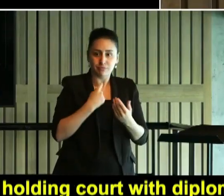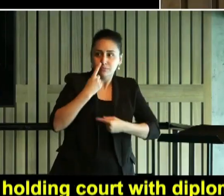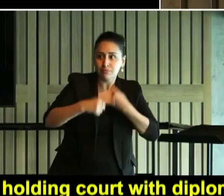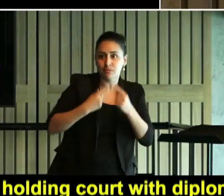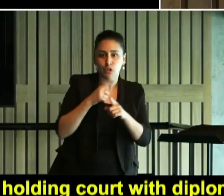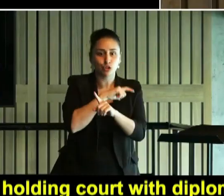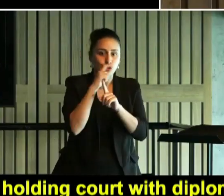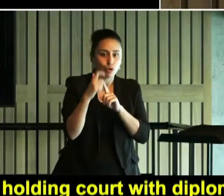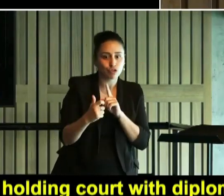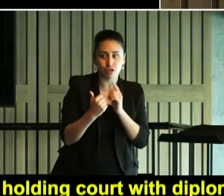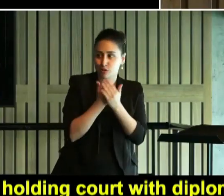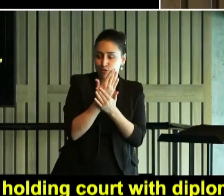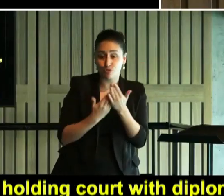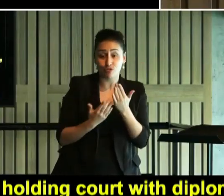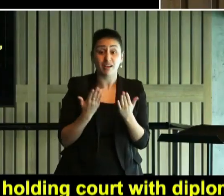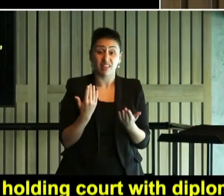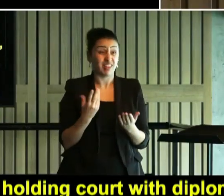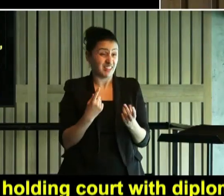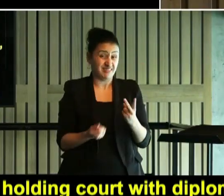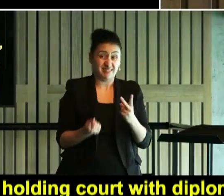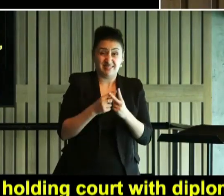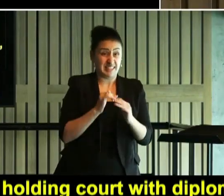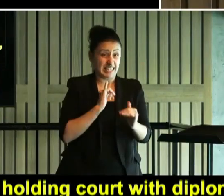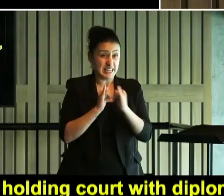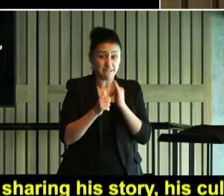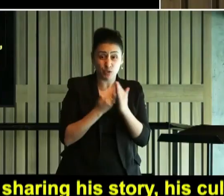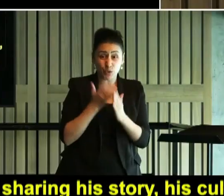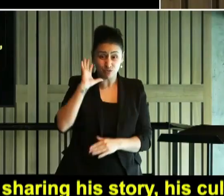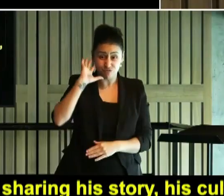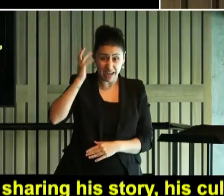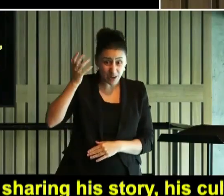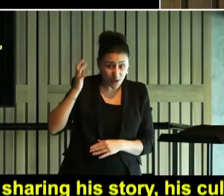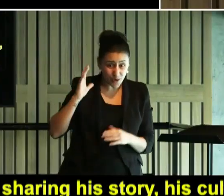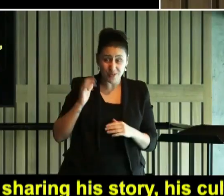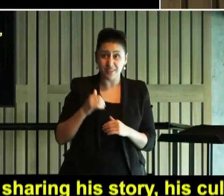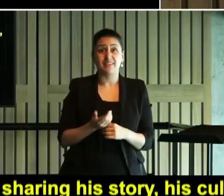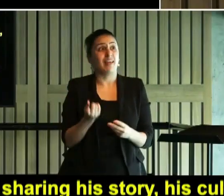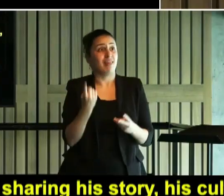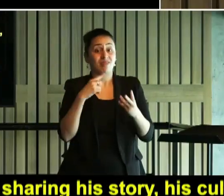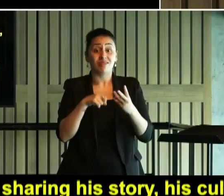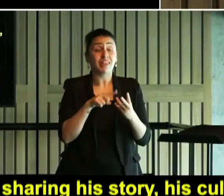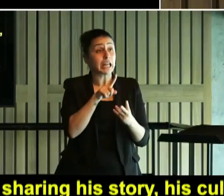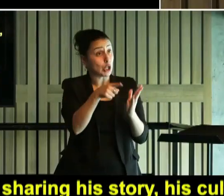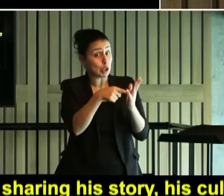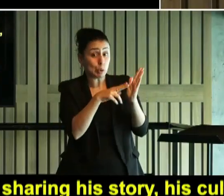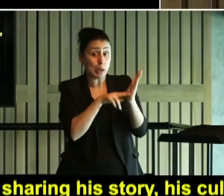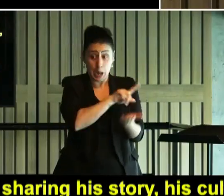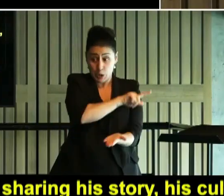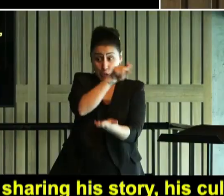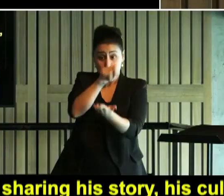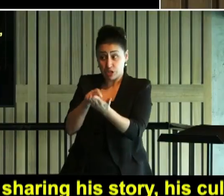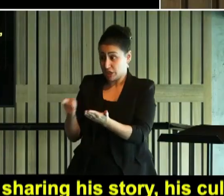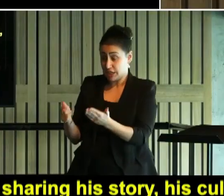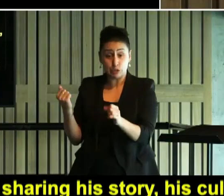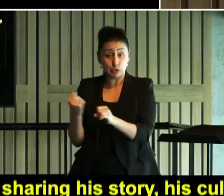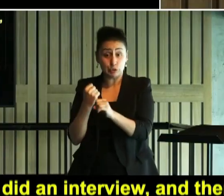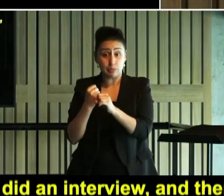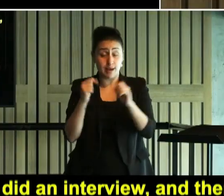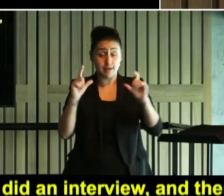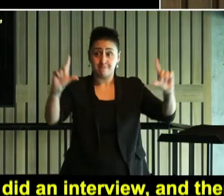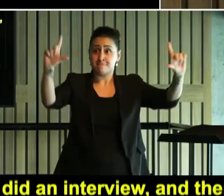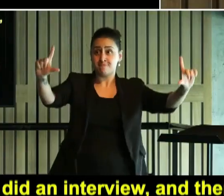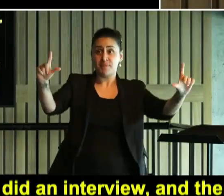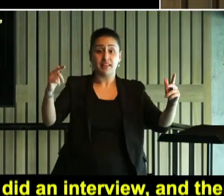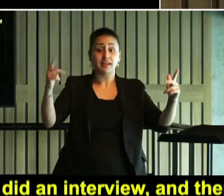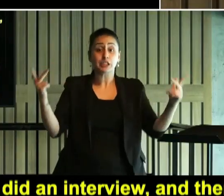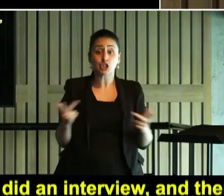he went on UN radio and did an interview, and then he was commissioned by the United Nations to develop an artwork for the dining room depicting